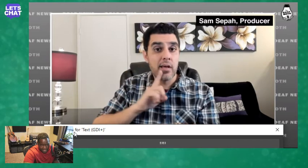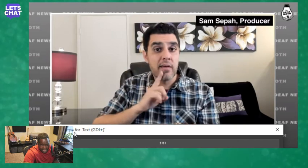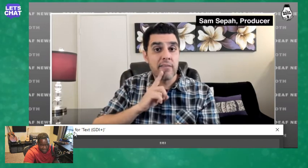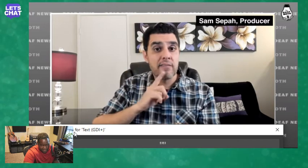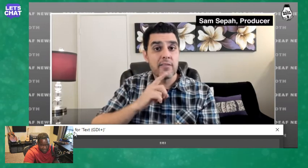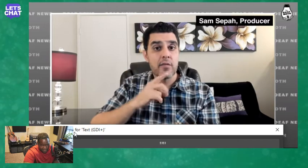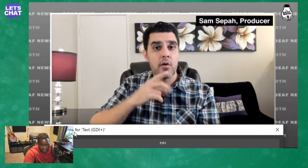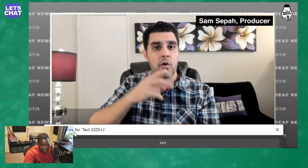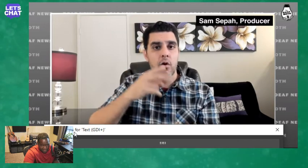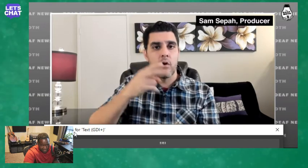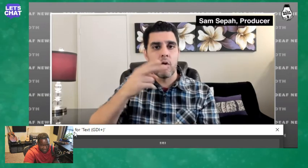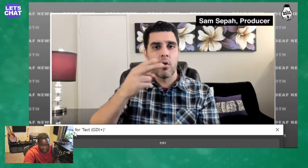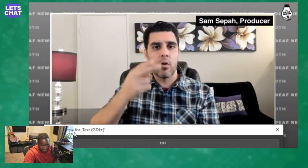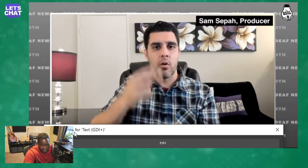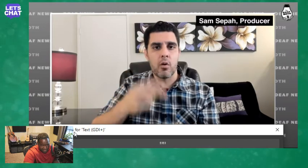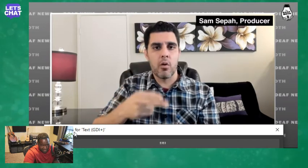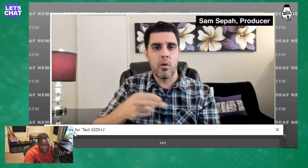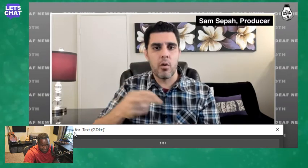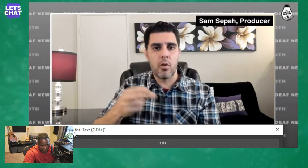For deaf,